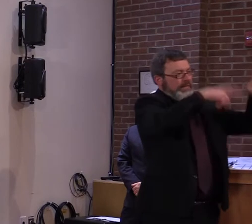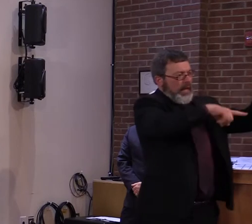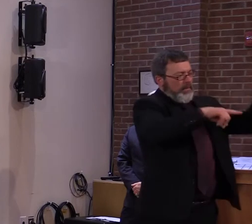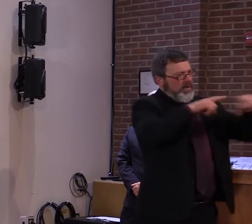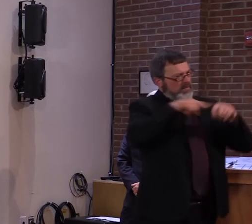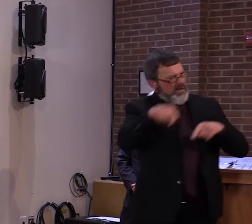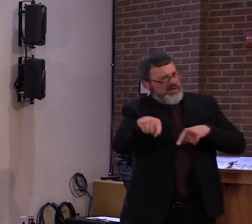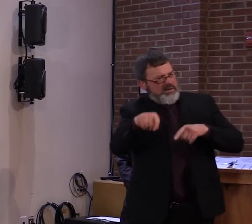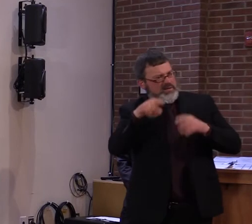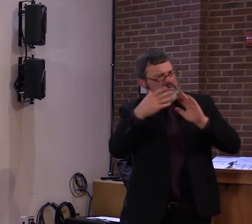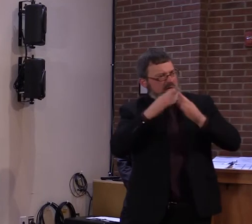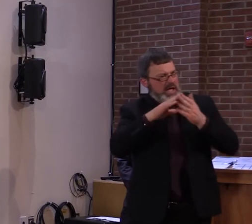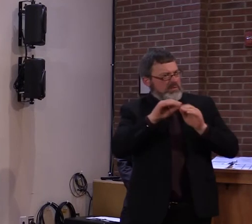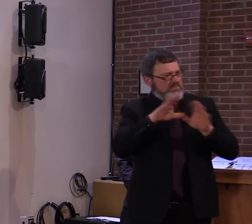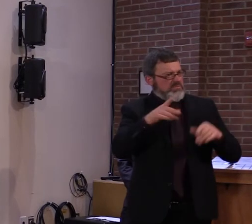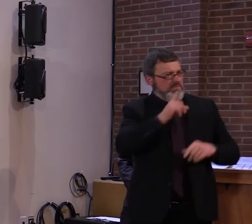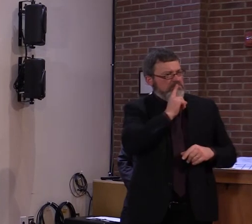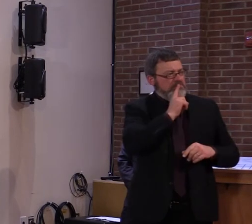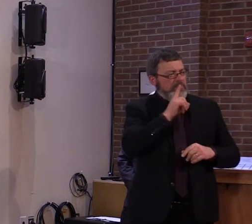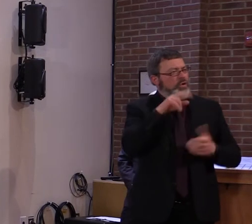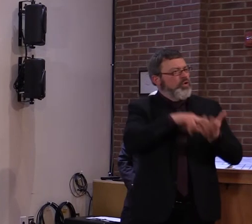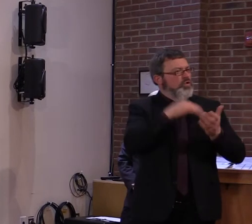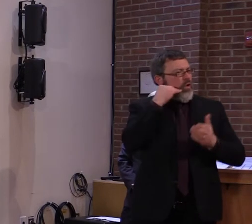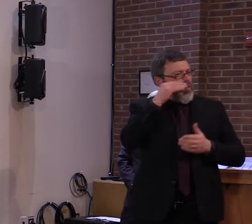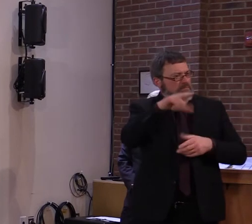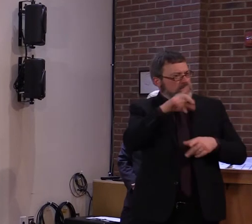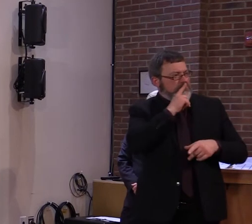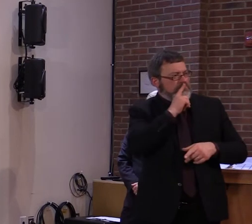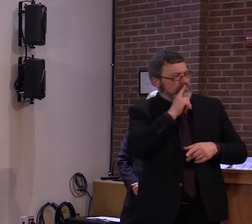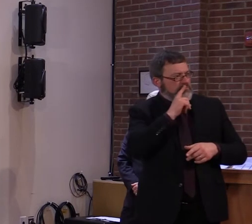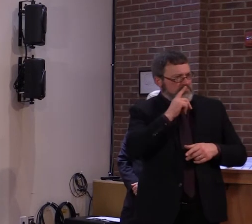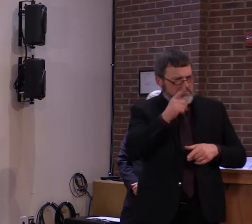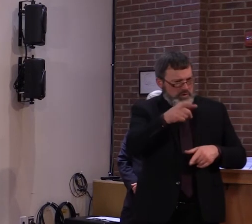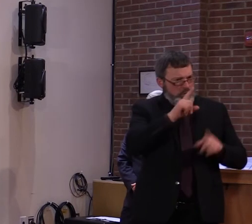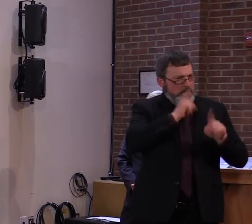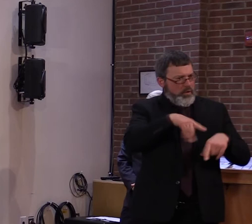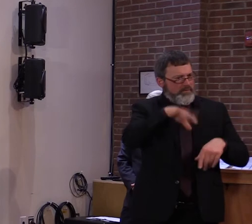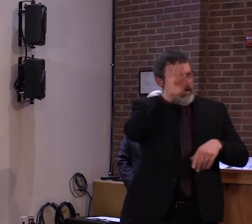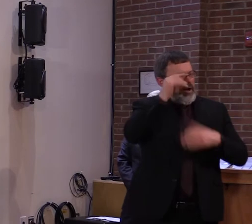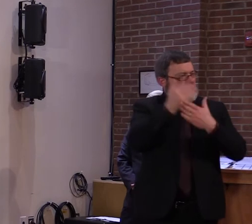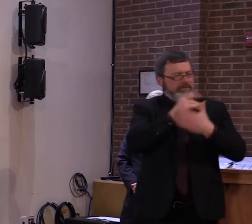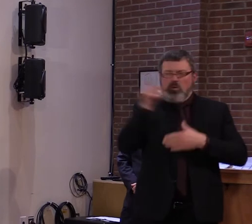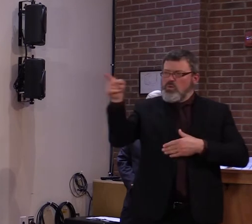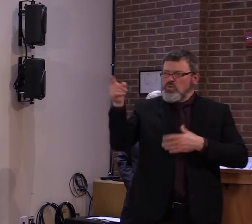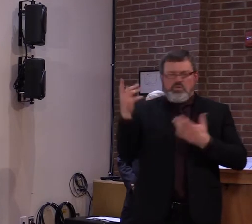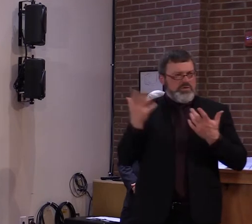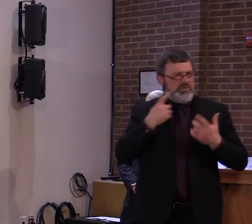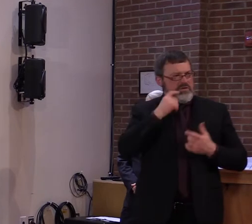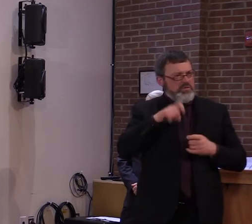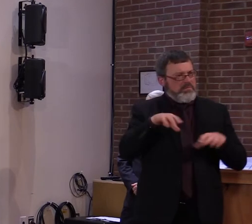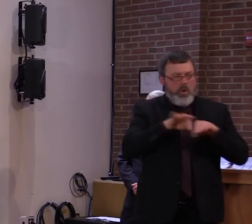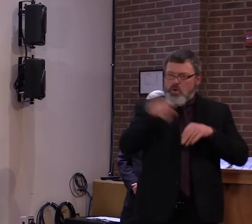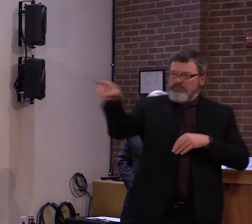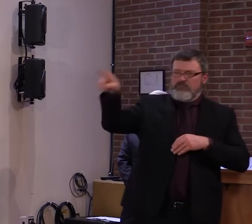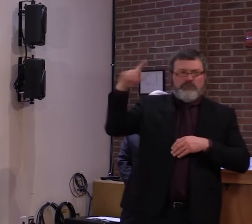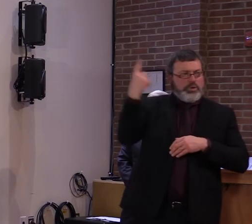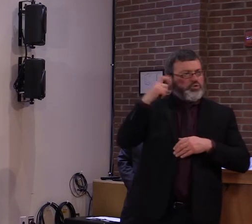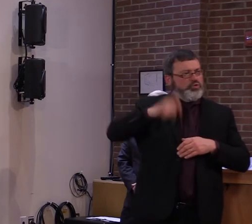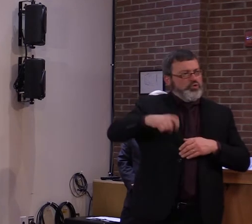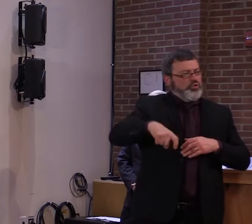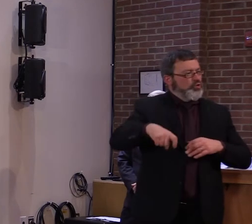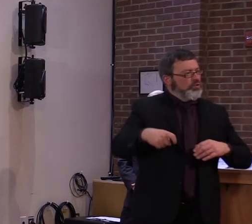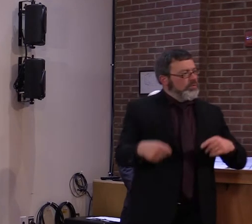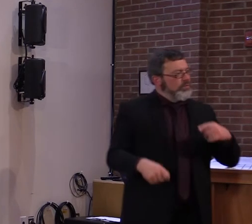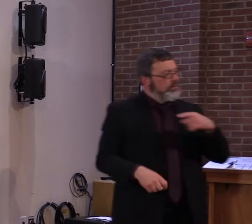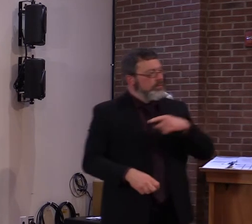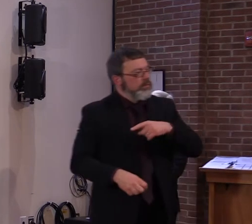that this is something that is important to understanding the impact of COVID in the state. No, absolutely. To correct